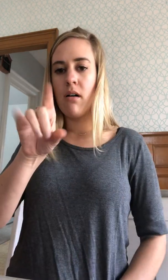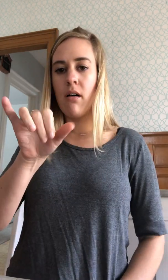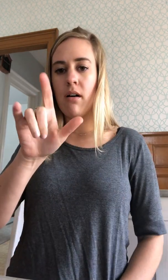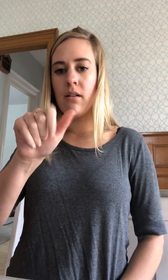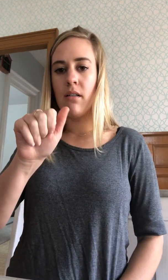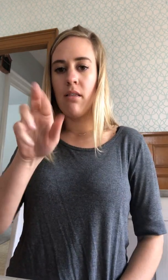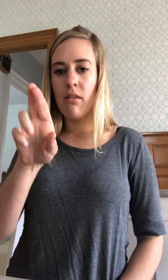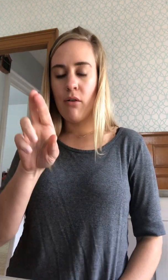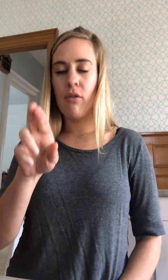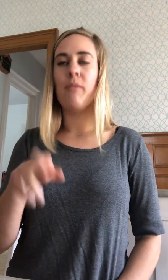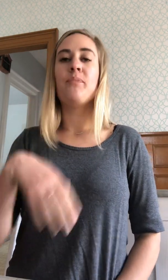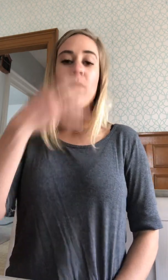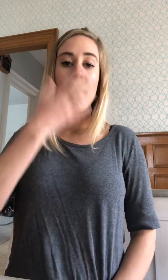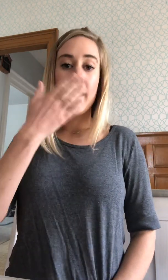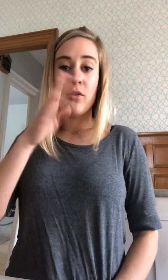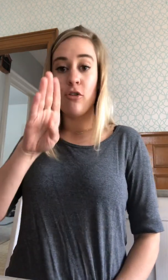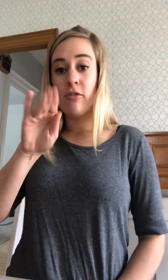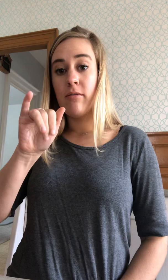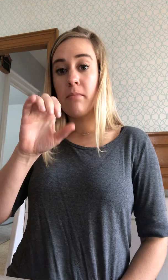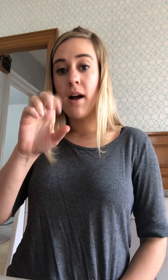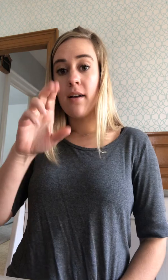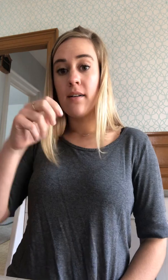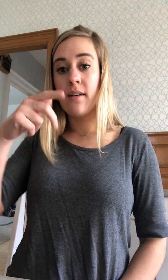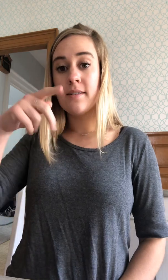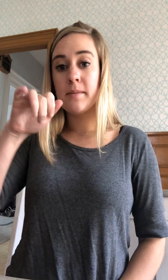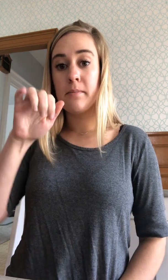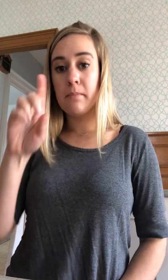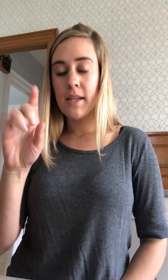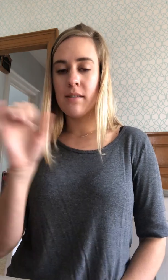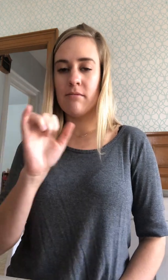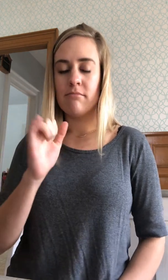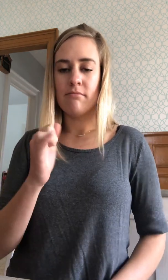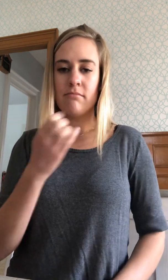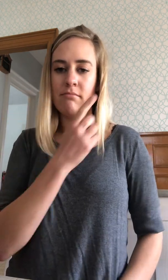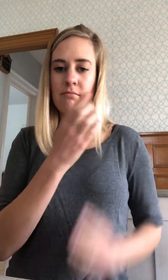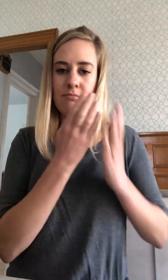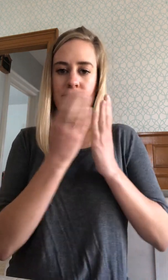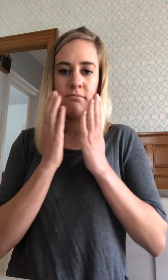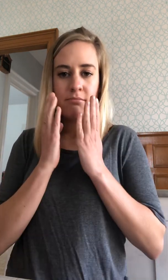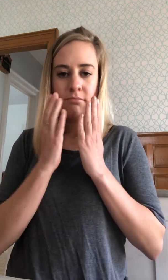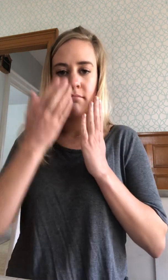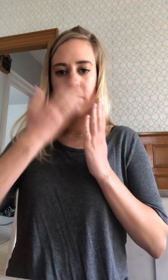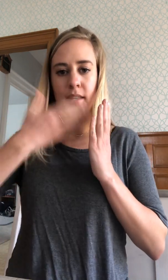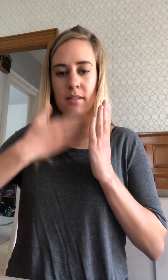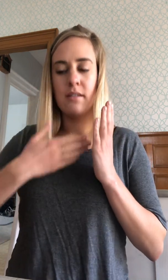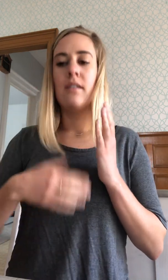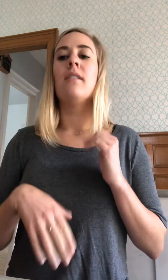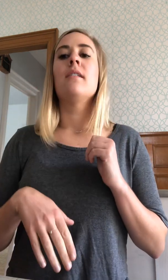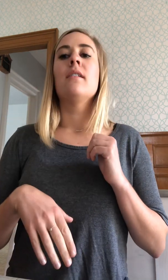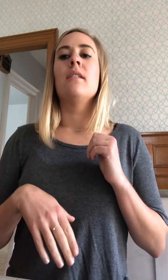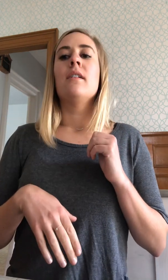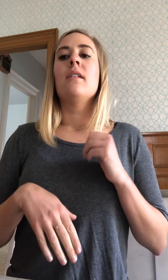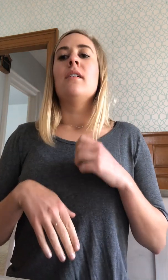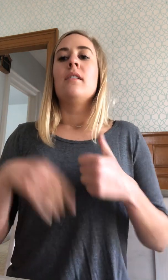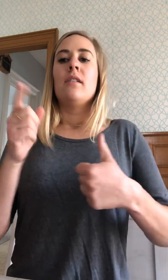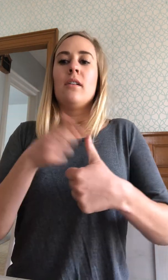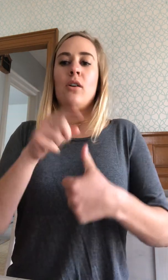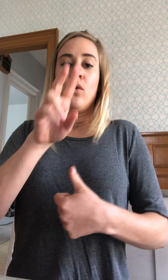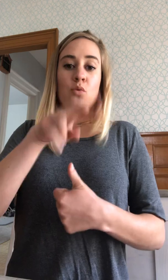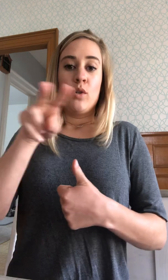cuspid and the lower incisors, about a fifth of fractures, 22%. Angle